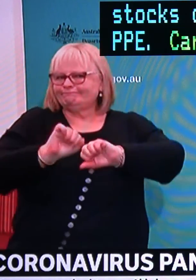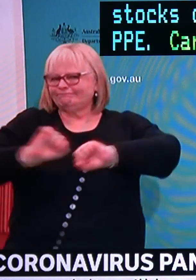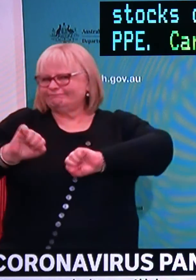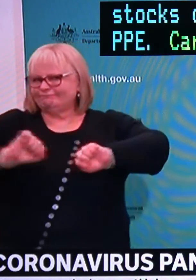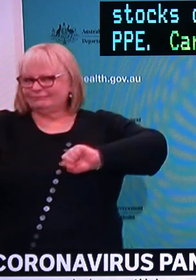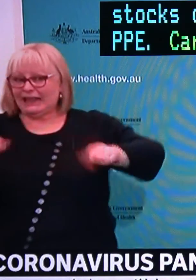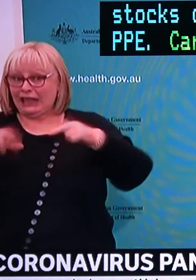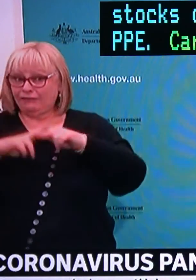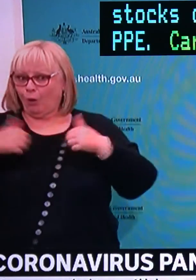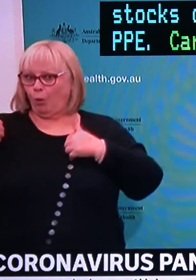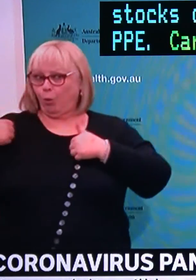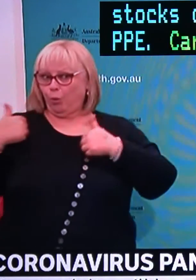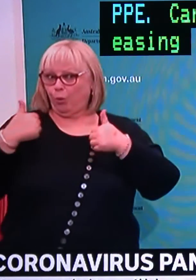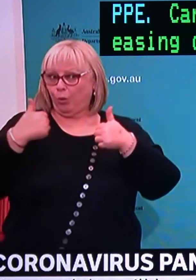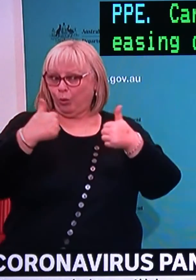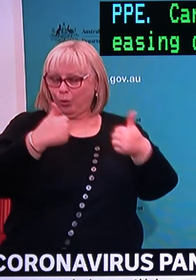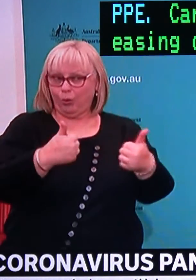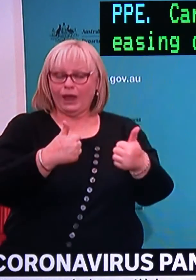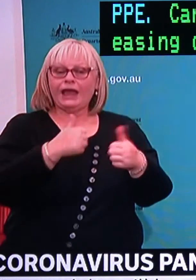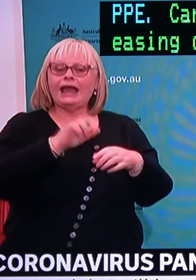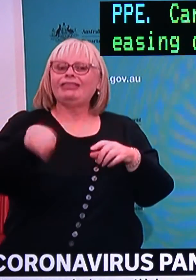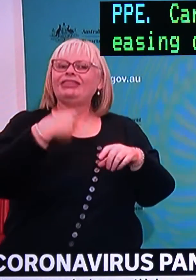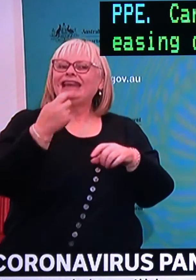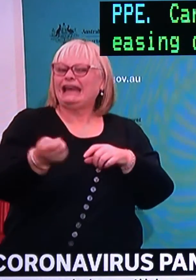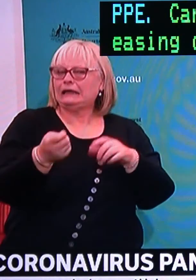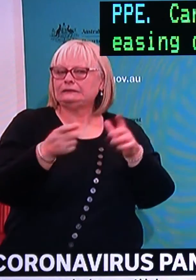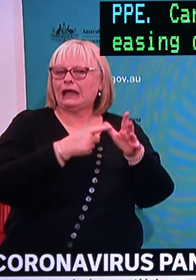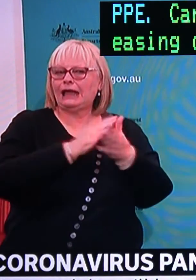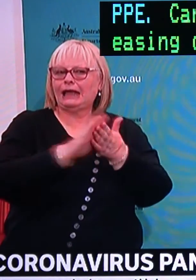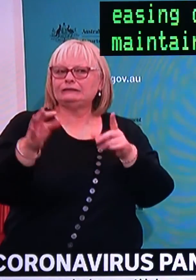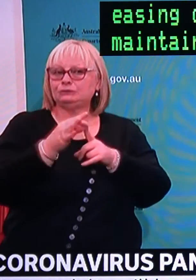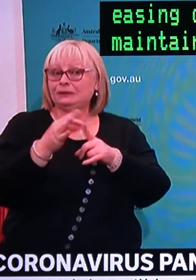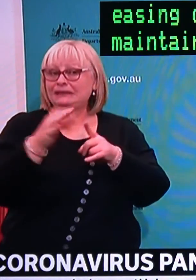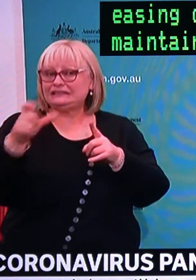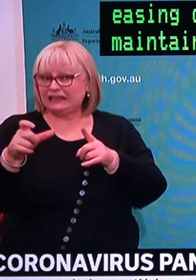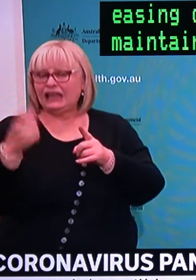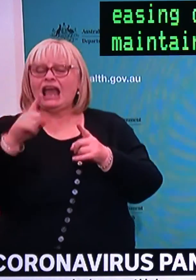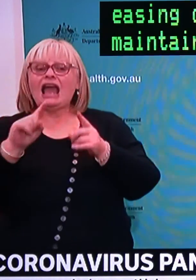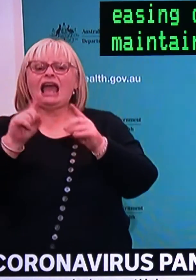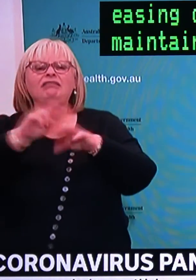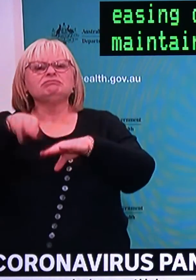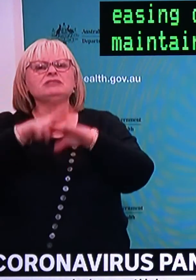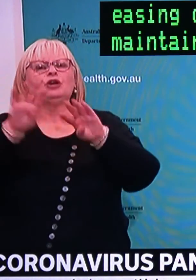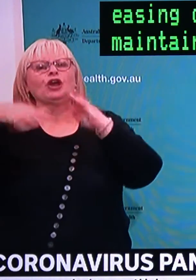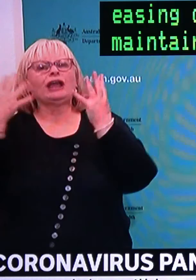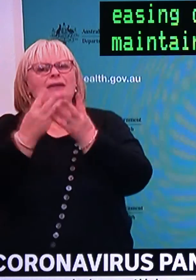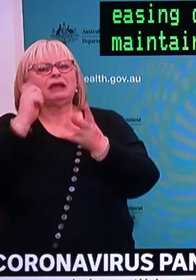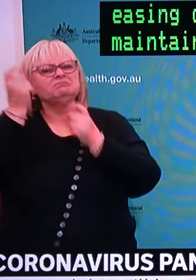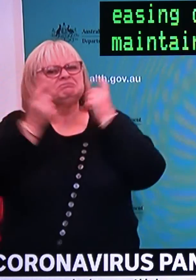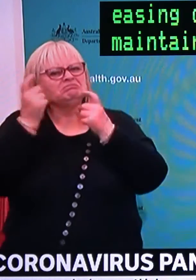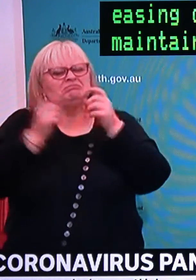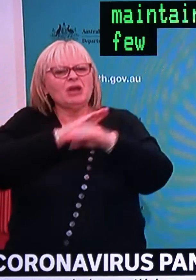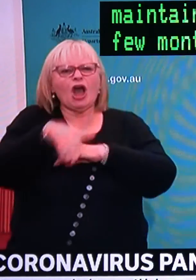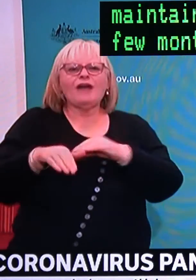next fortnight or so, when AHPPC and National Cabinet will next consider easing of restrictions, that you could look at a faster, what the